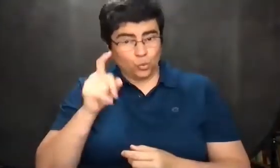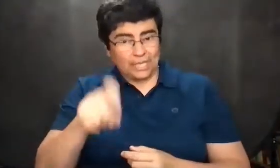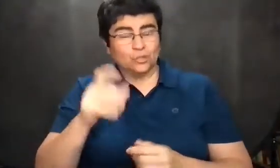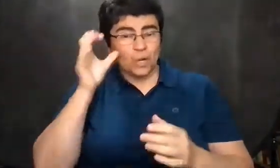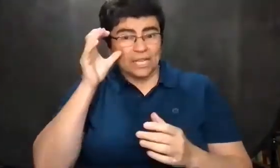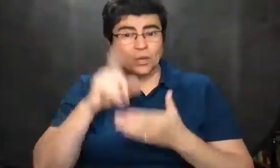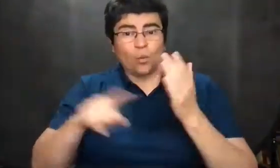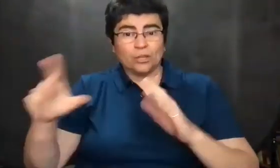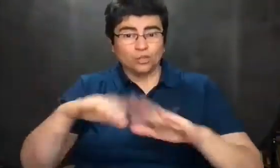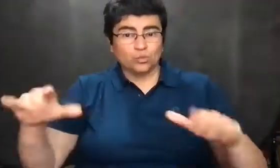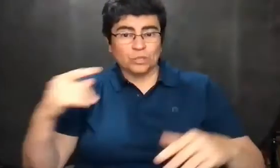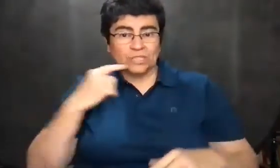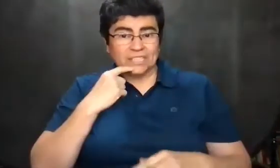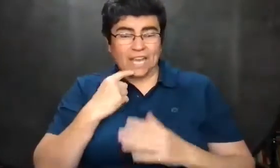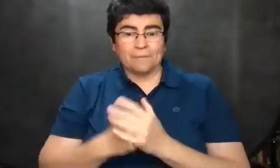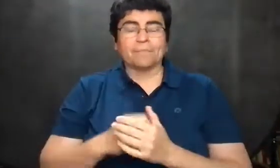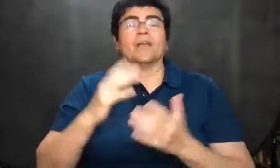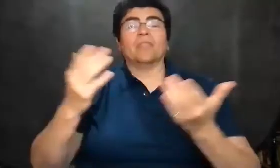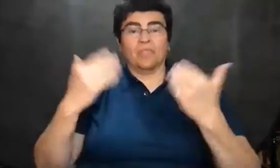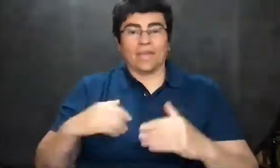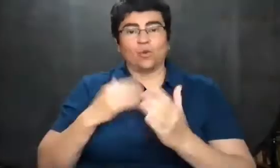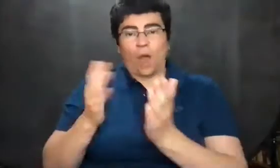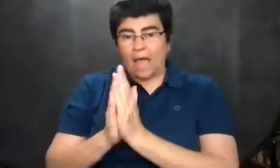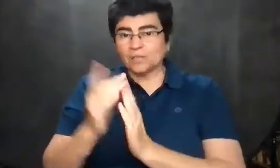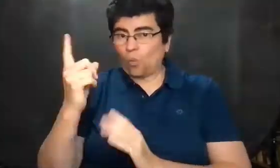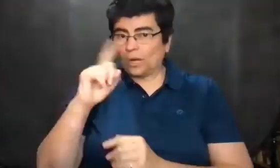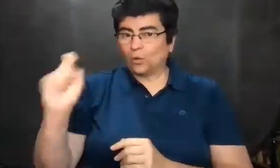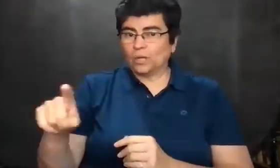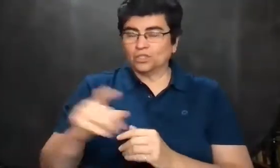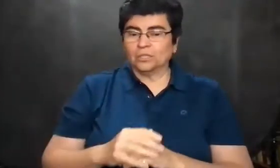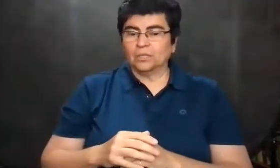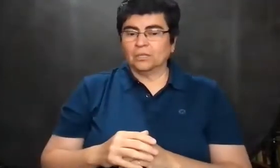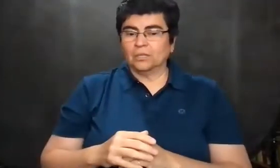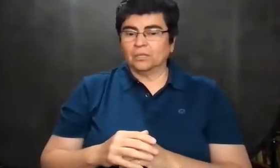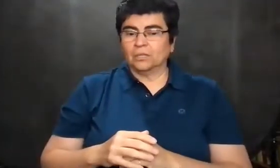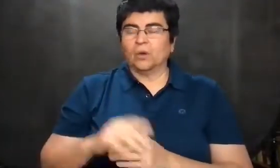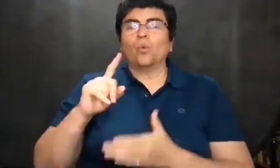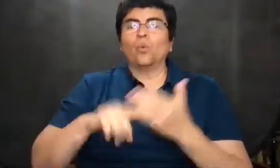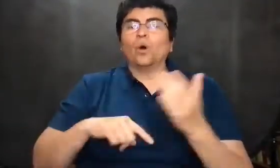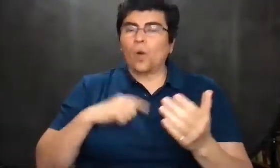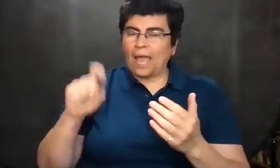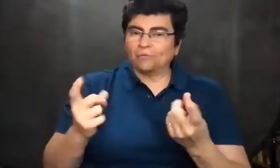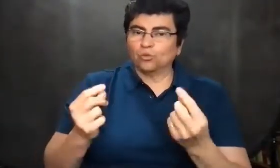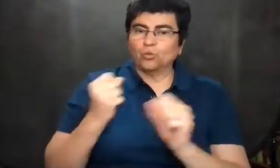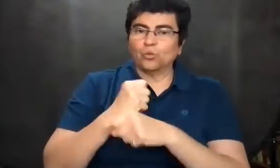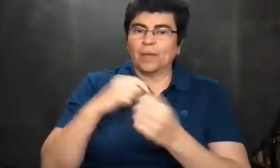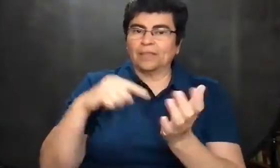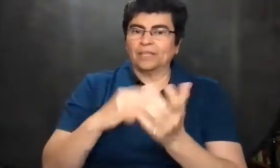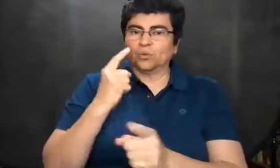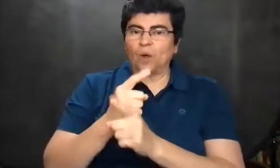to say. And then you get to ask them one question. What do I have to do to make this right? What do I have to do to make